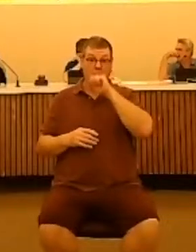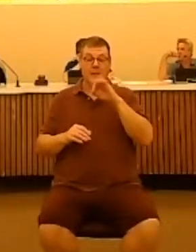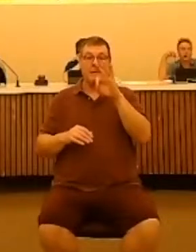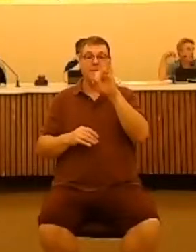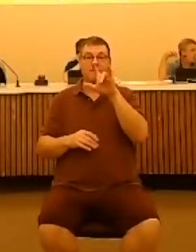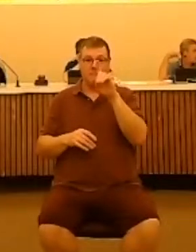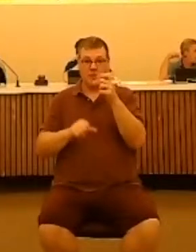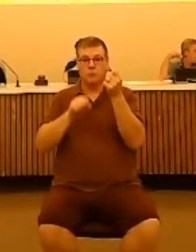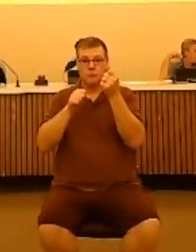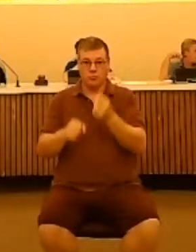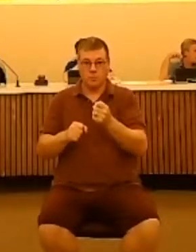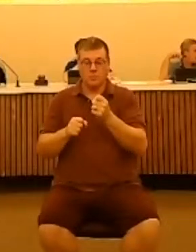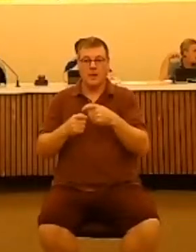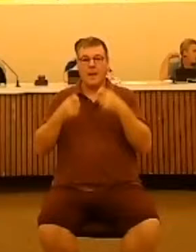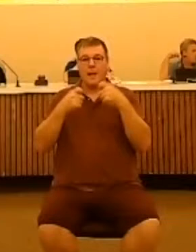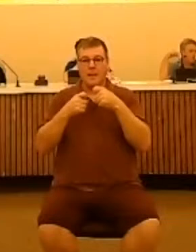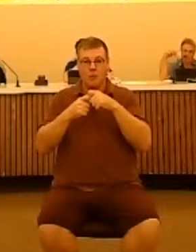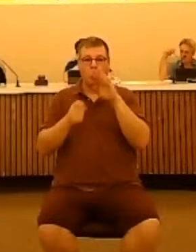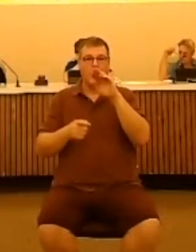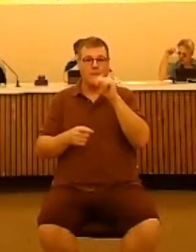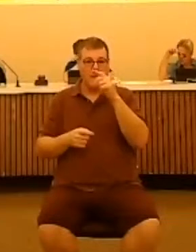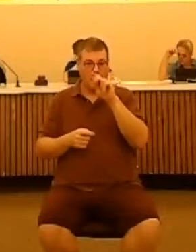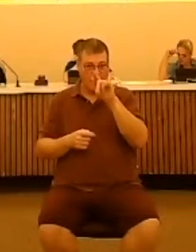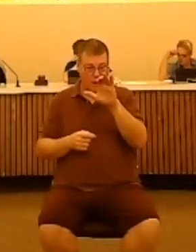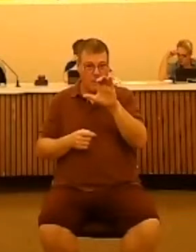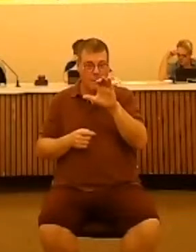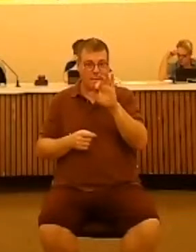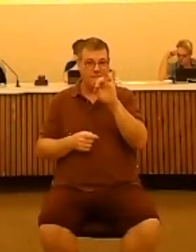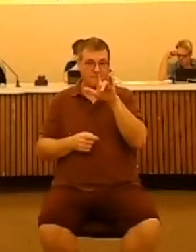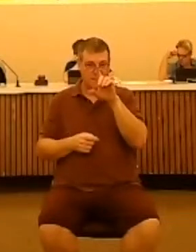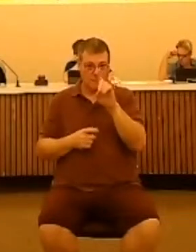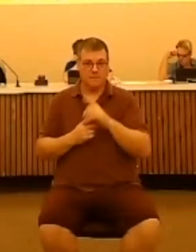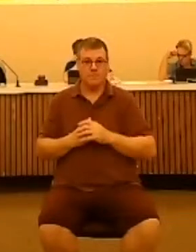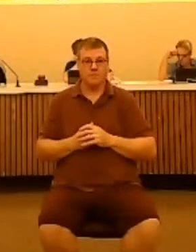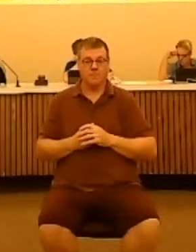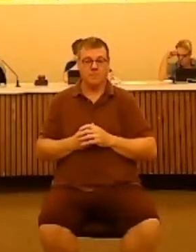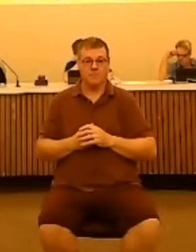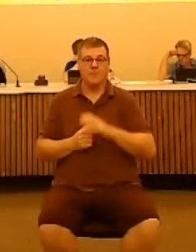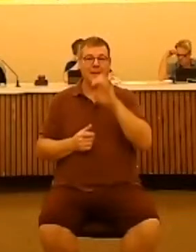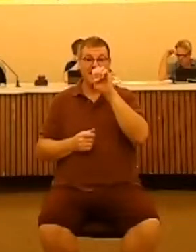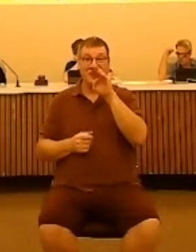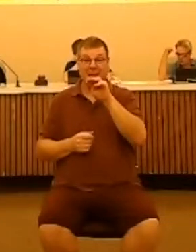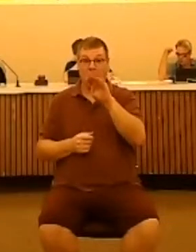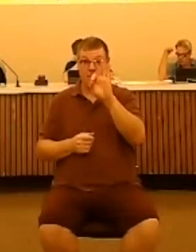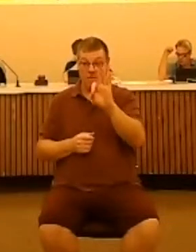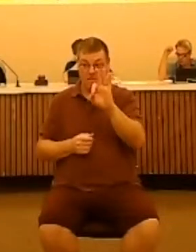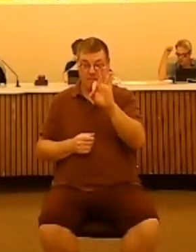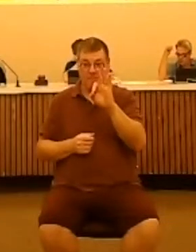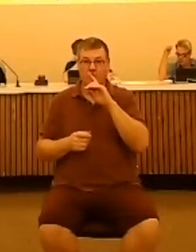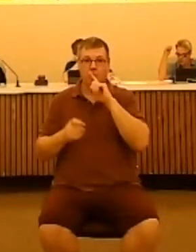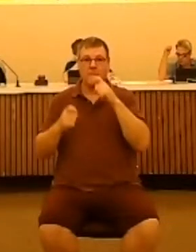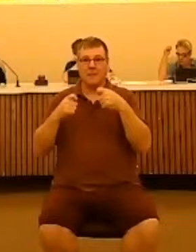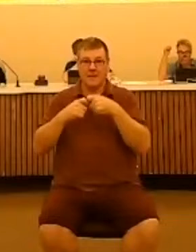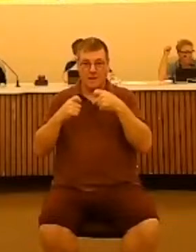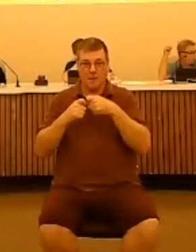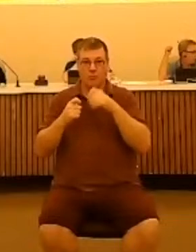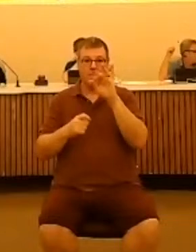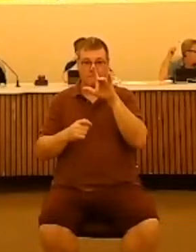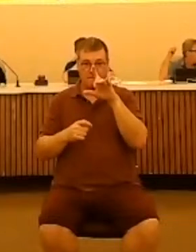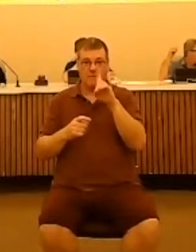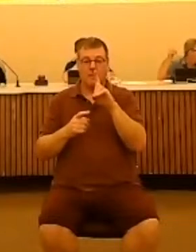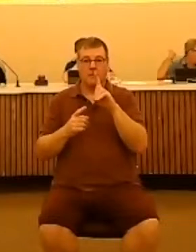strength, electromagnetic field strength. Mhm. So EMF is electric magnetic field